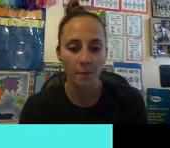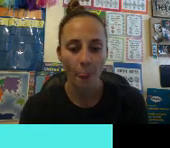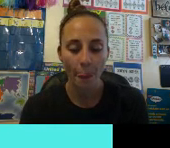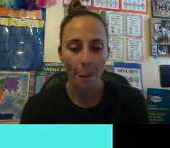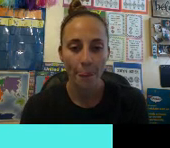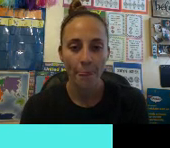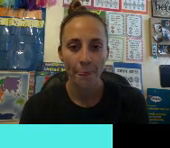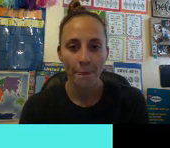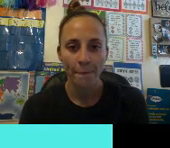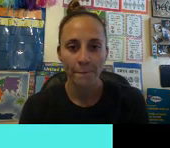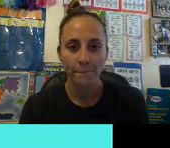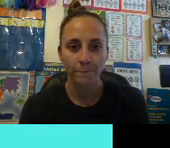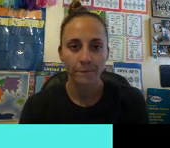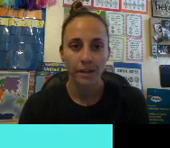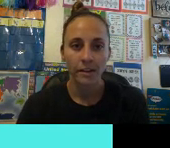Thirsty?